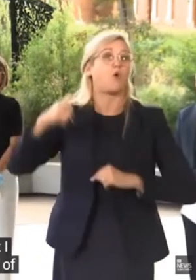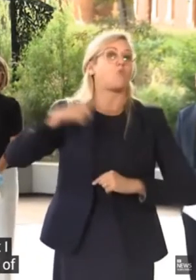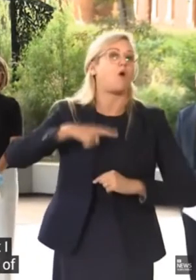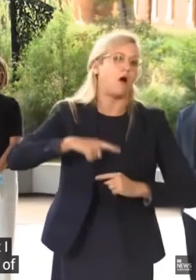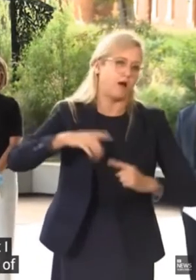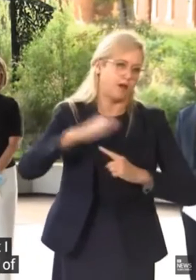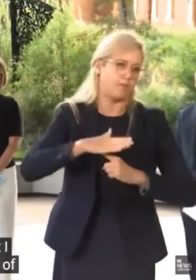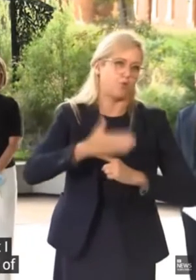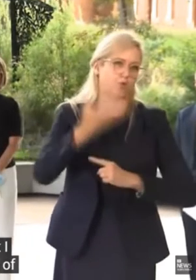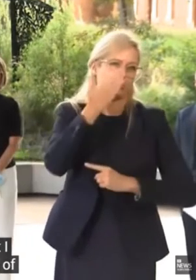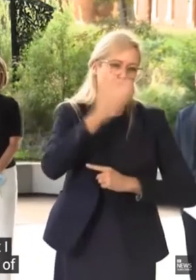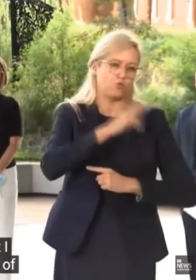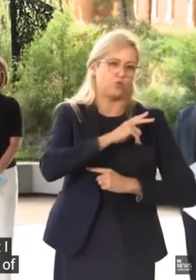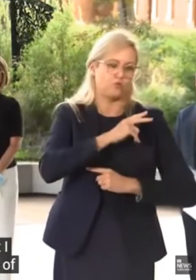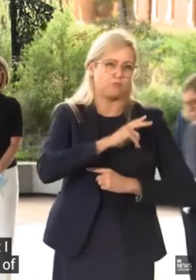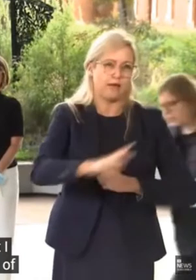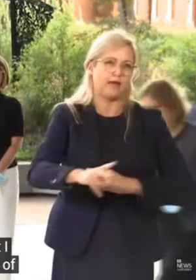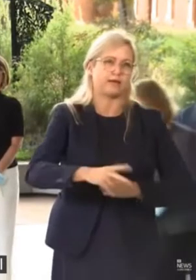to school.